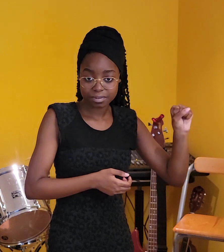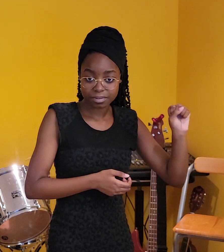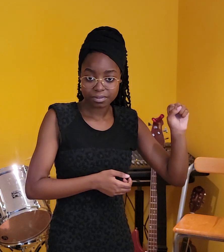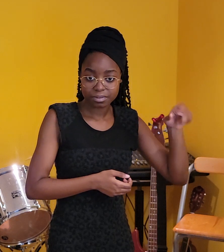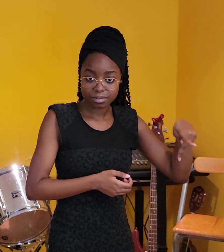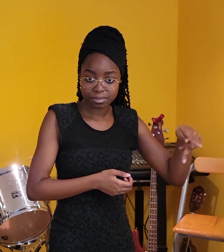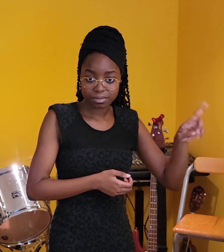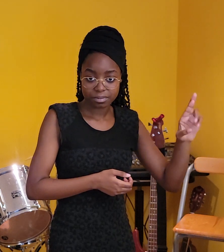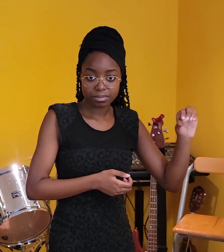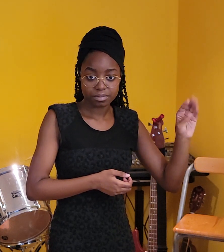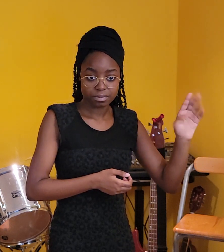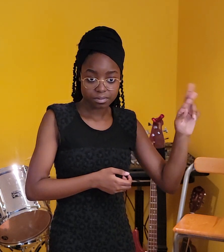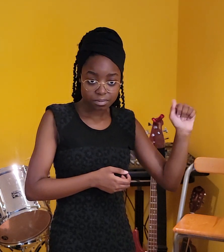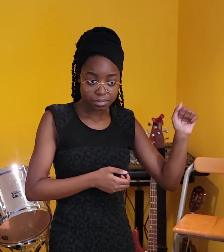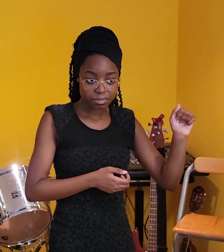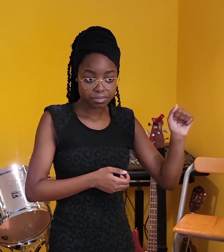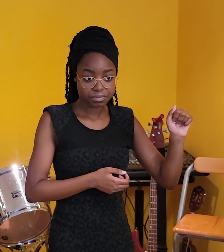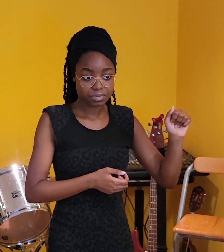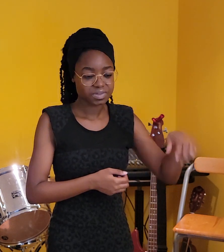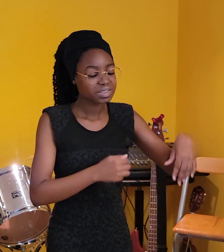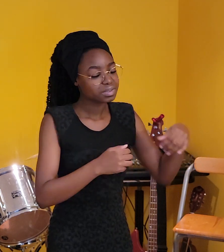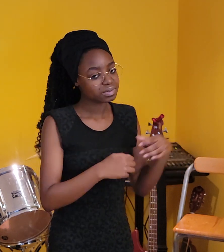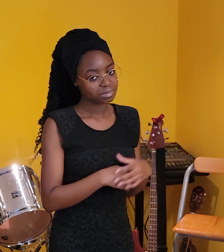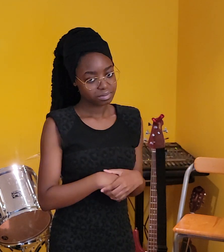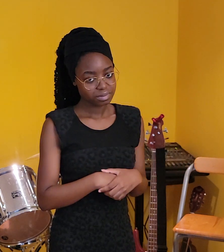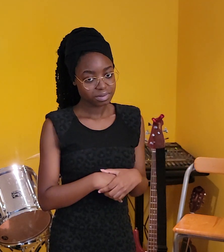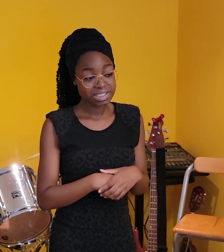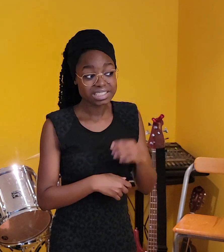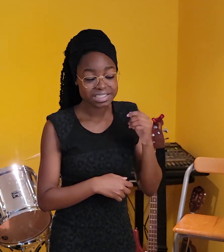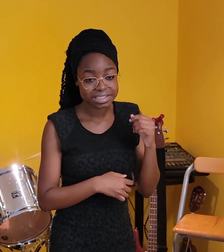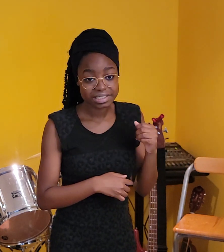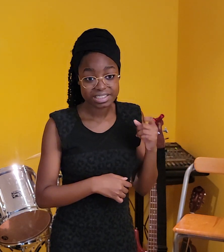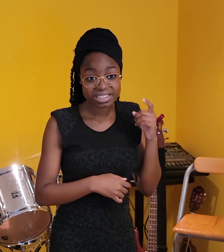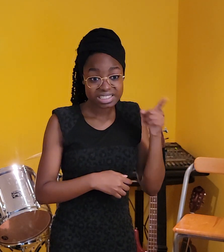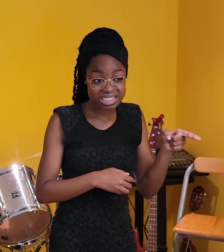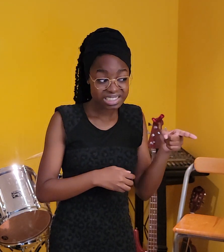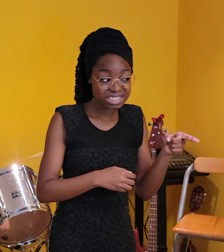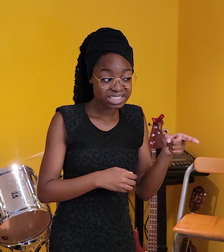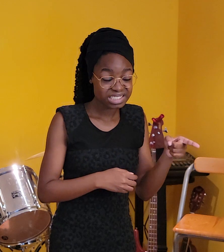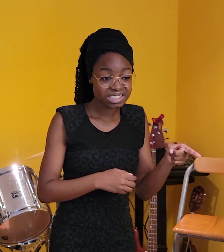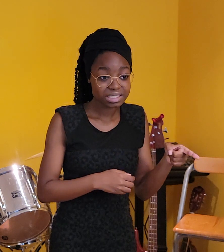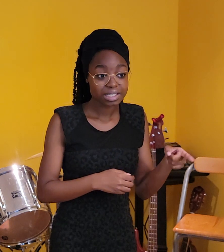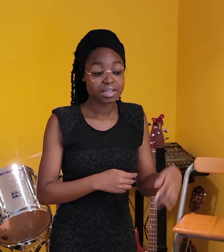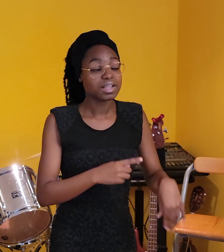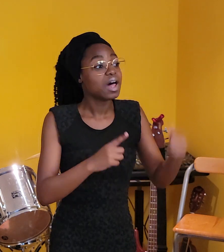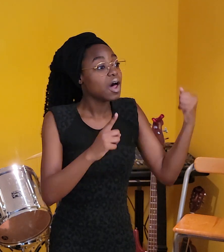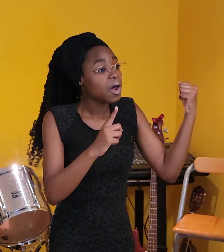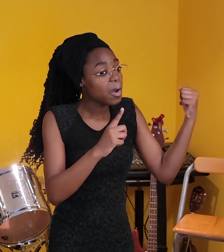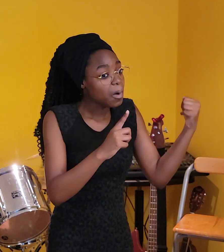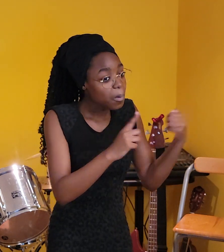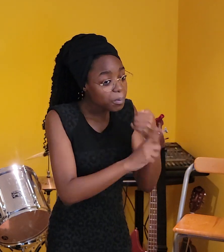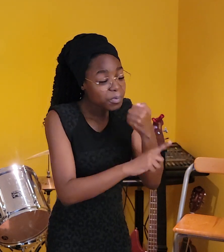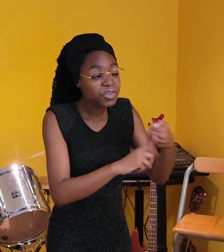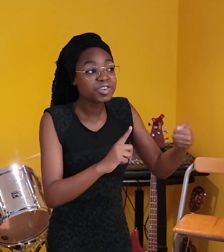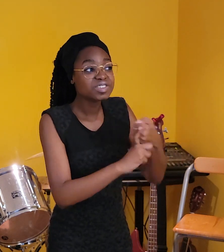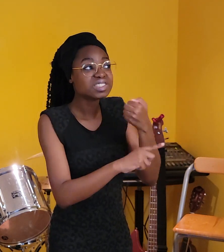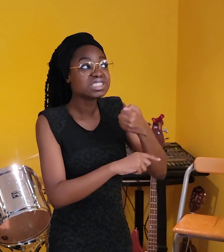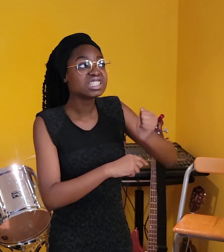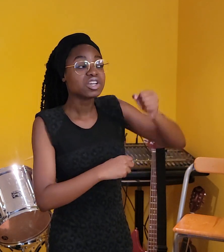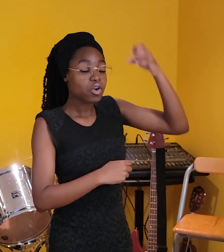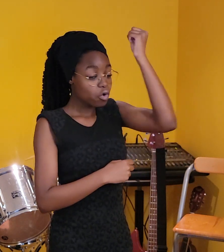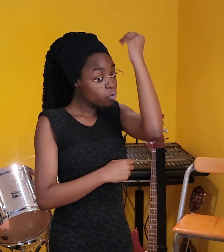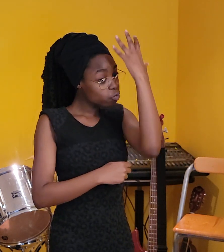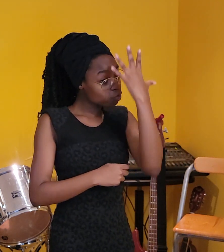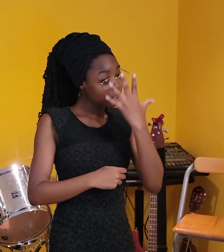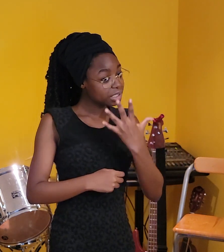what? Abuse. So charis probra is abusing grace, abusing gifts. That's what it